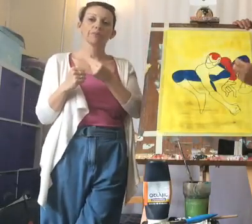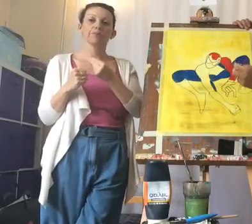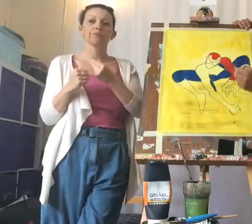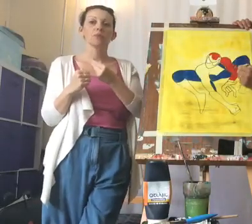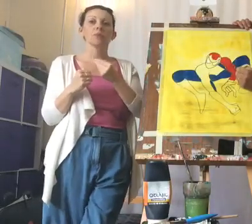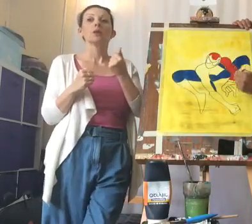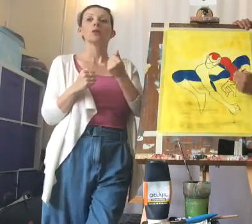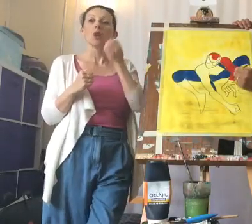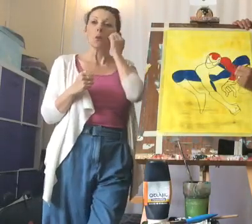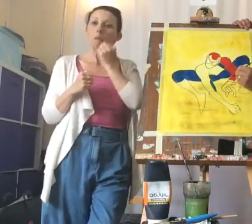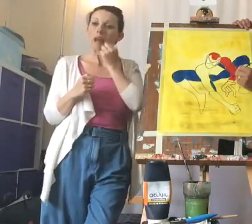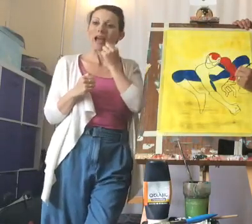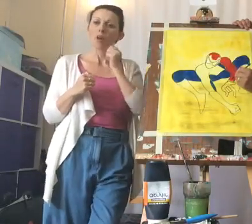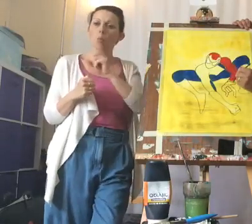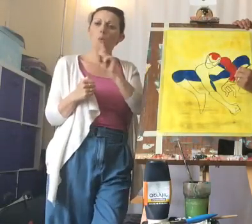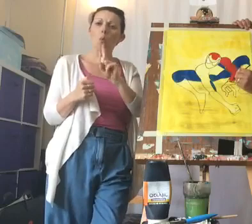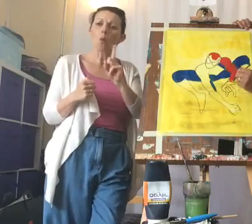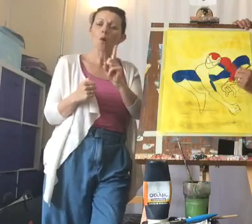that.